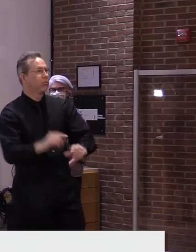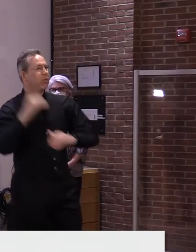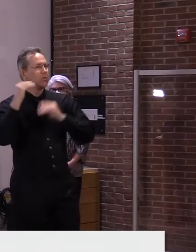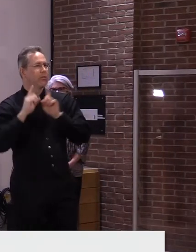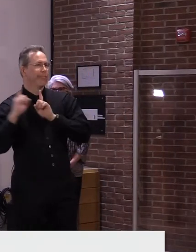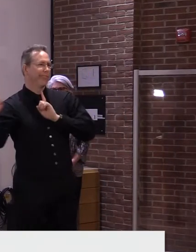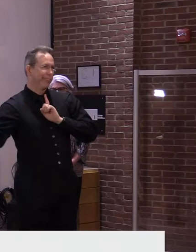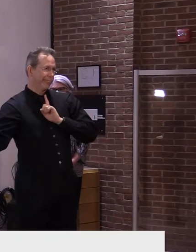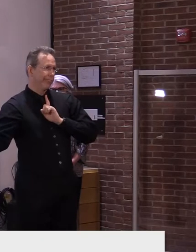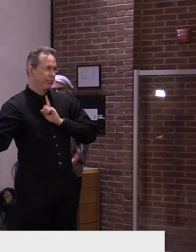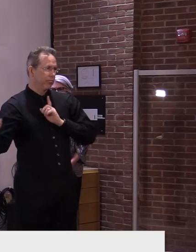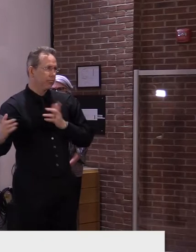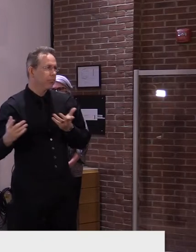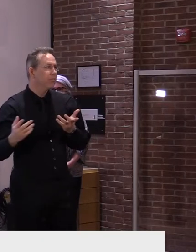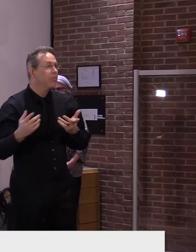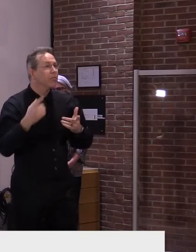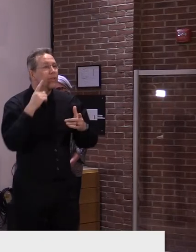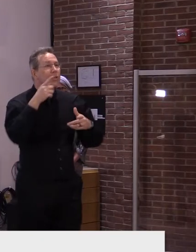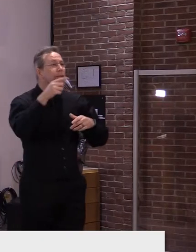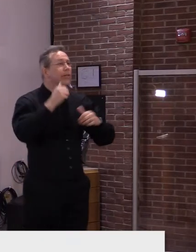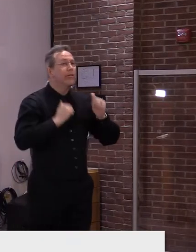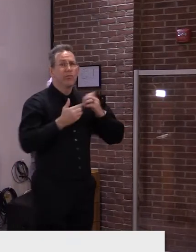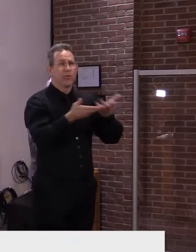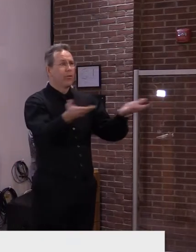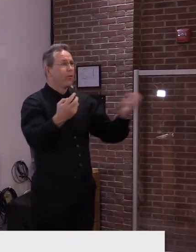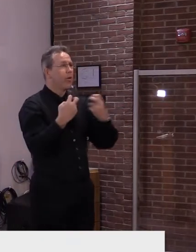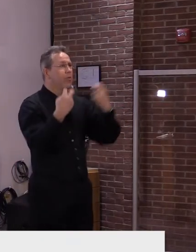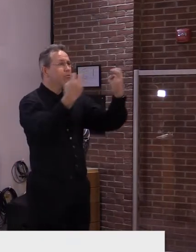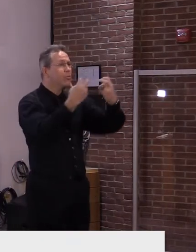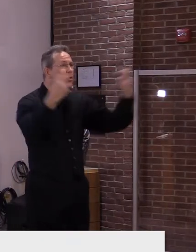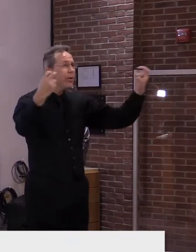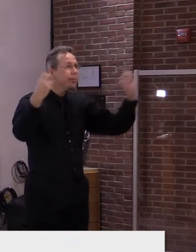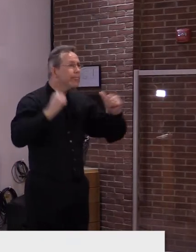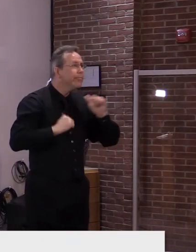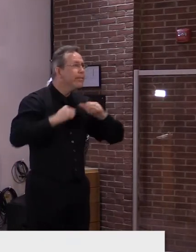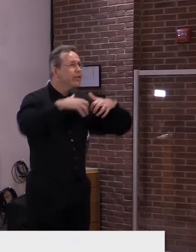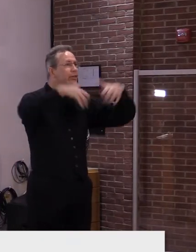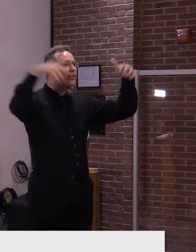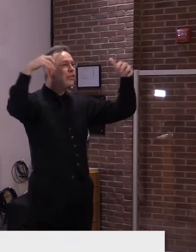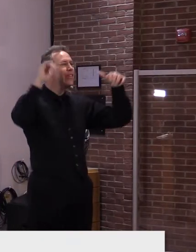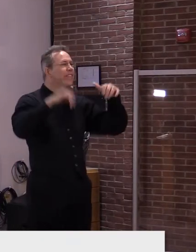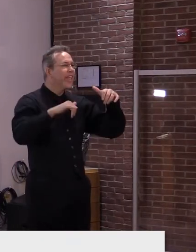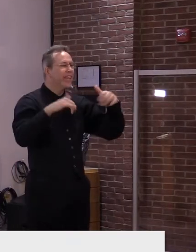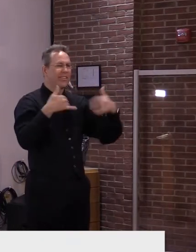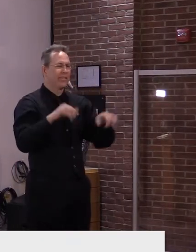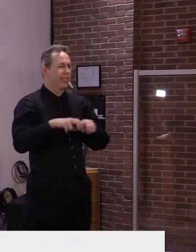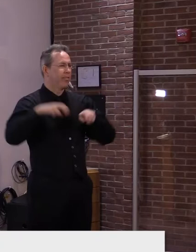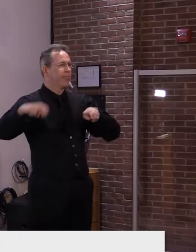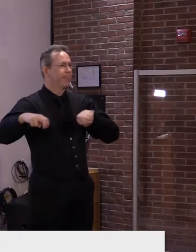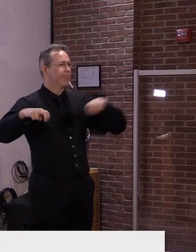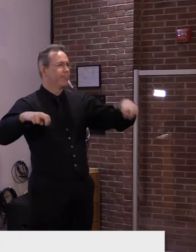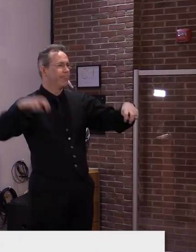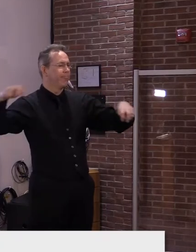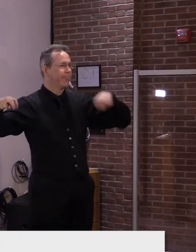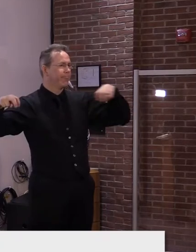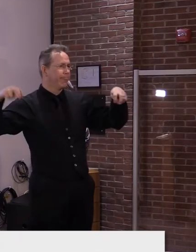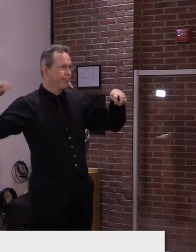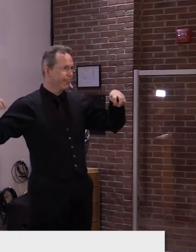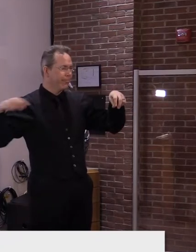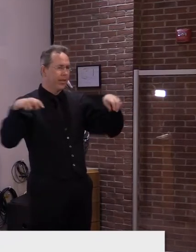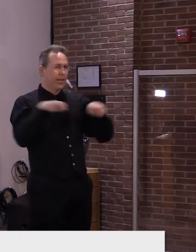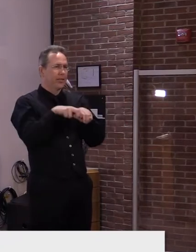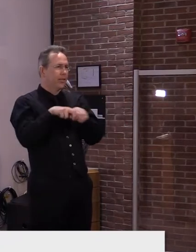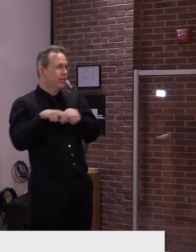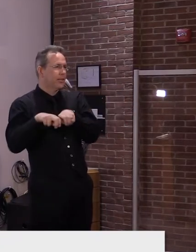auditoriums, that this 3-foot spacing does not apply, nor in the community and